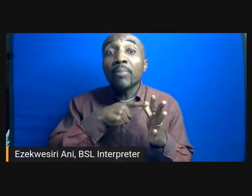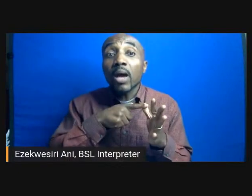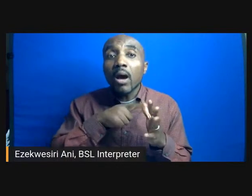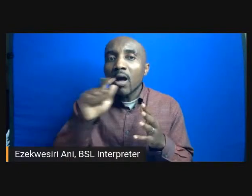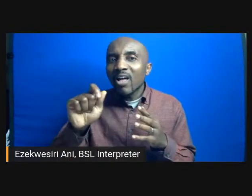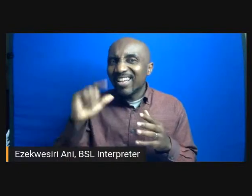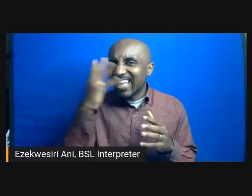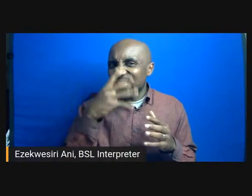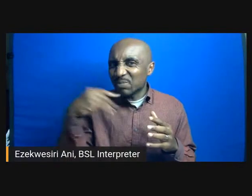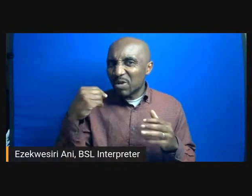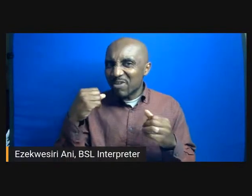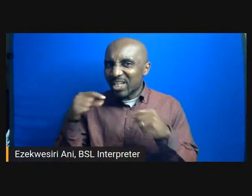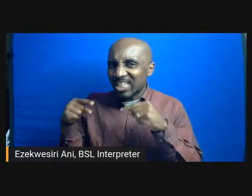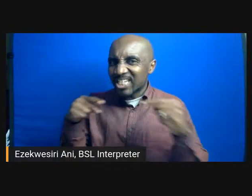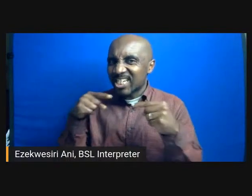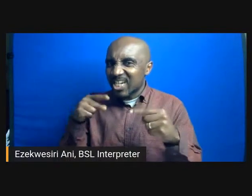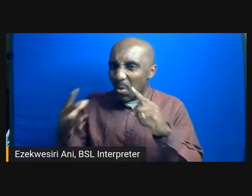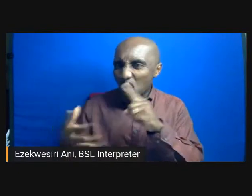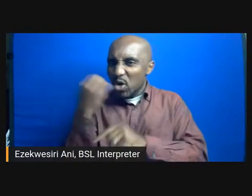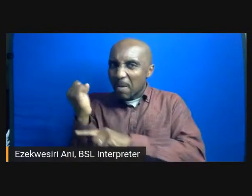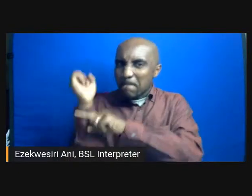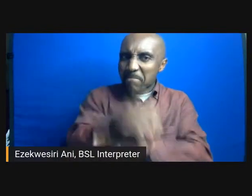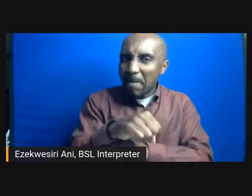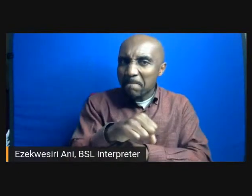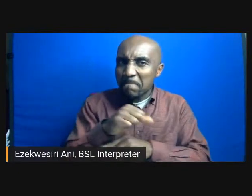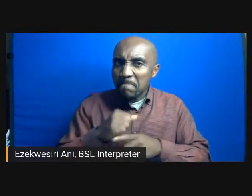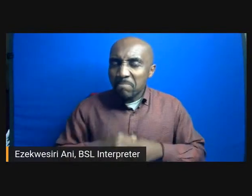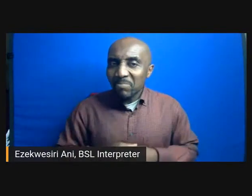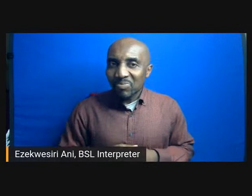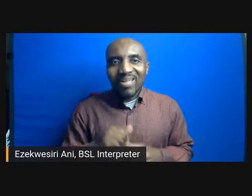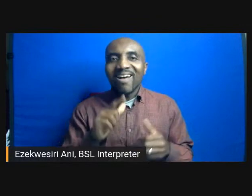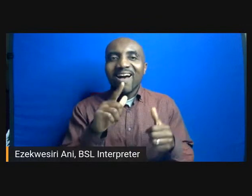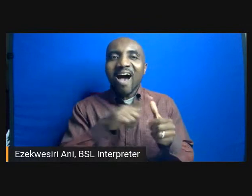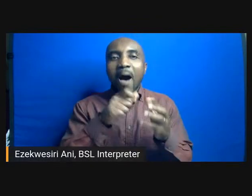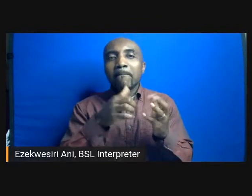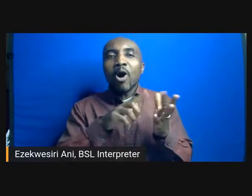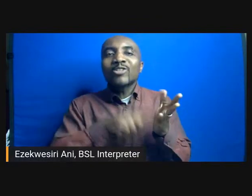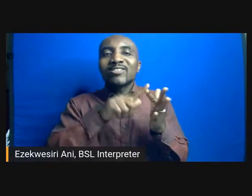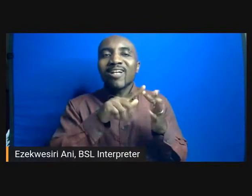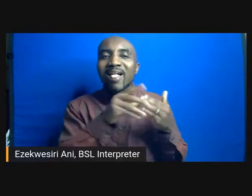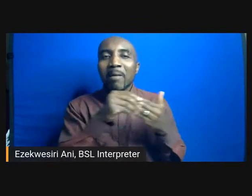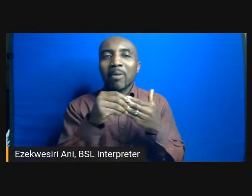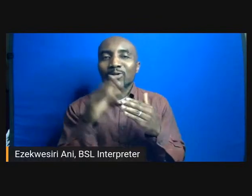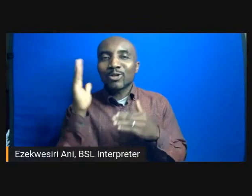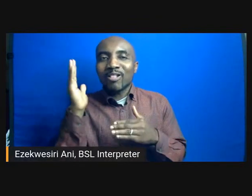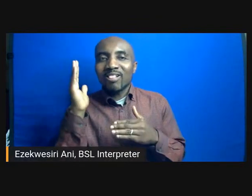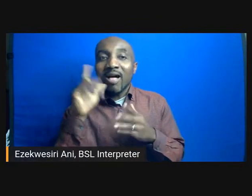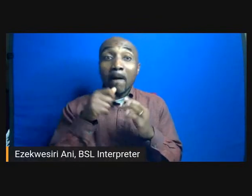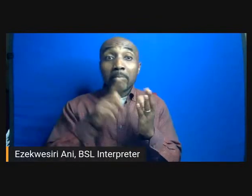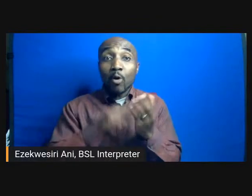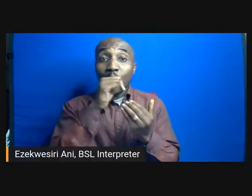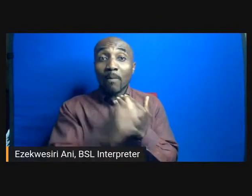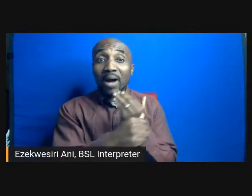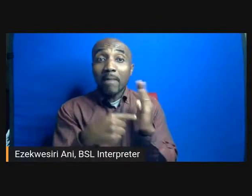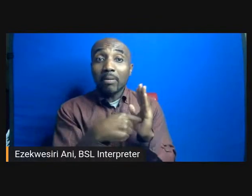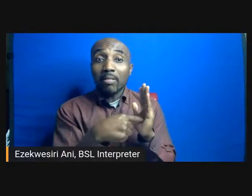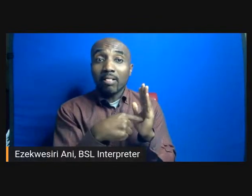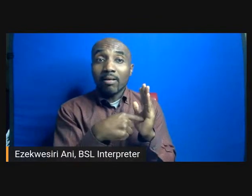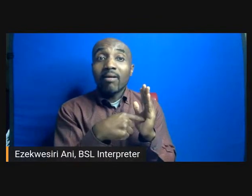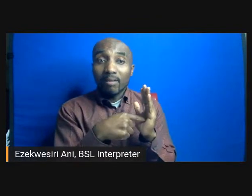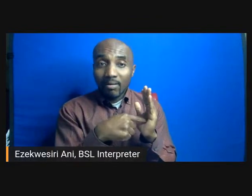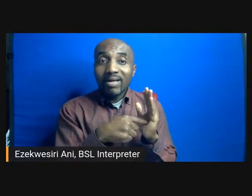and resilience won the day. As the Apostle says, as the Apostle Paul says in his second letter to